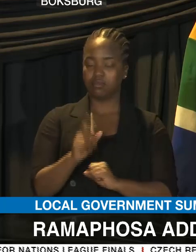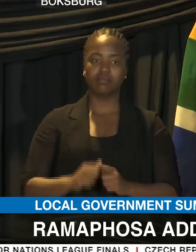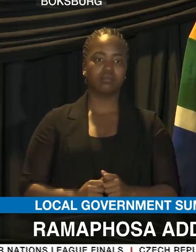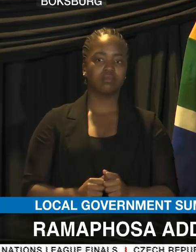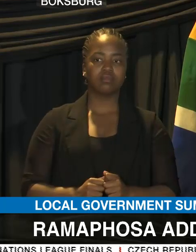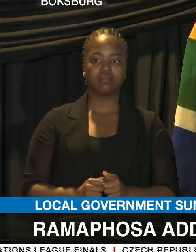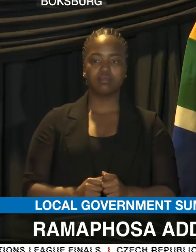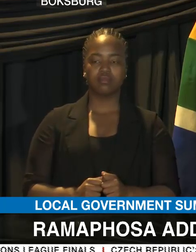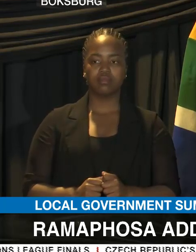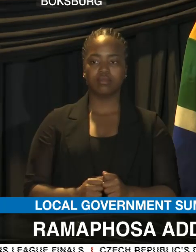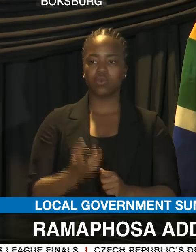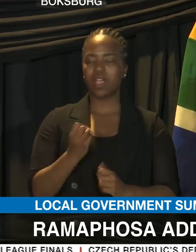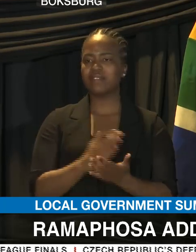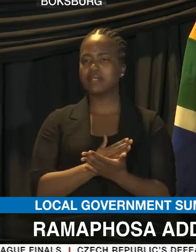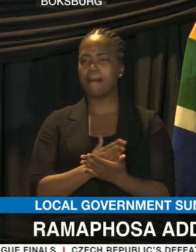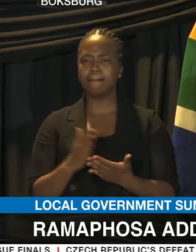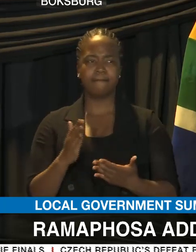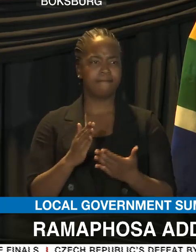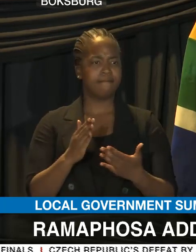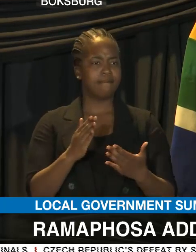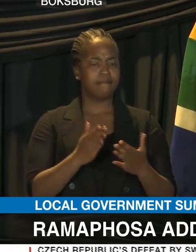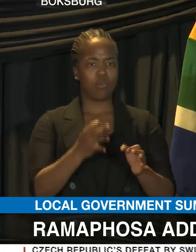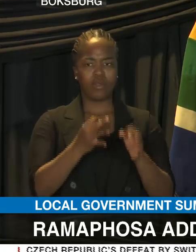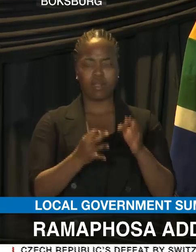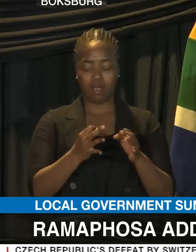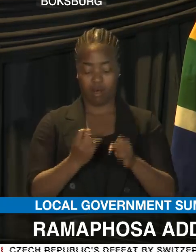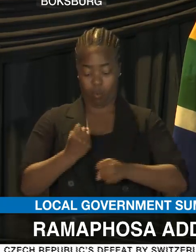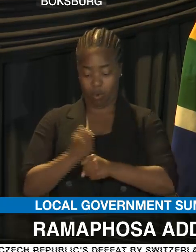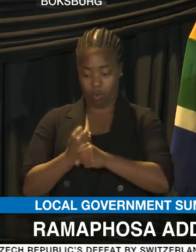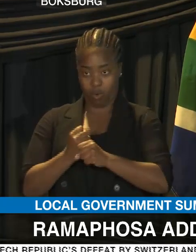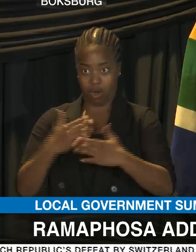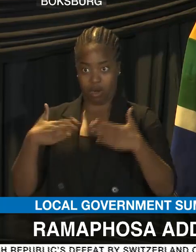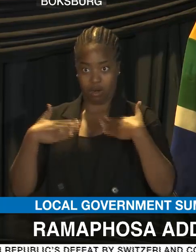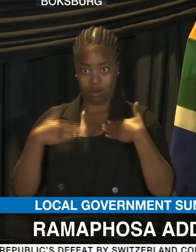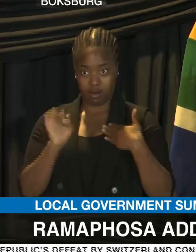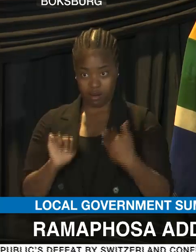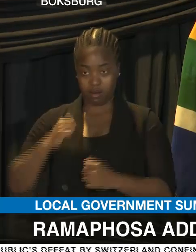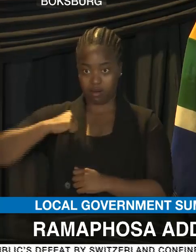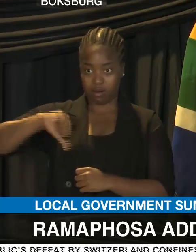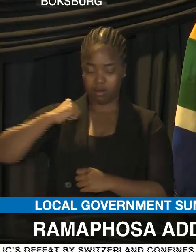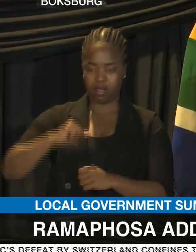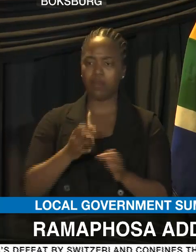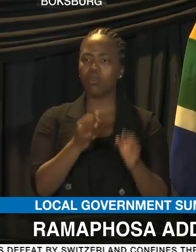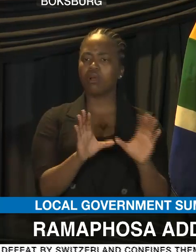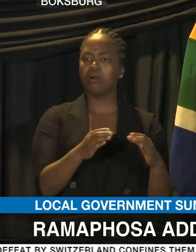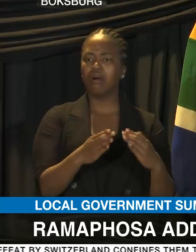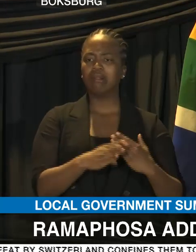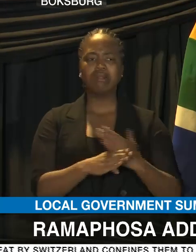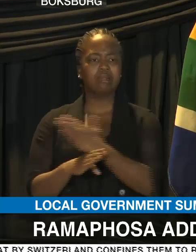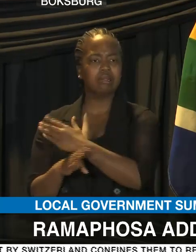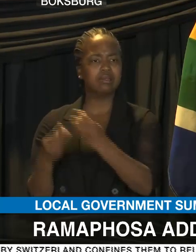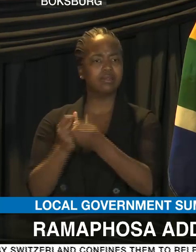is perceived political interference in the running of the administration of